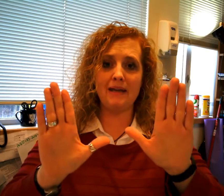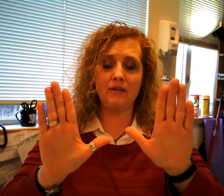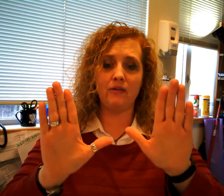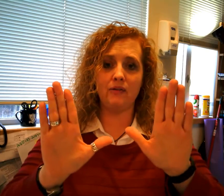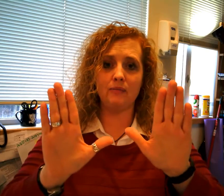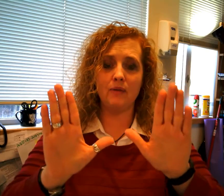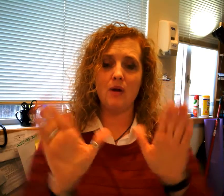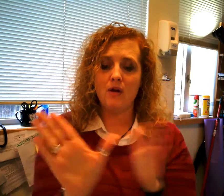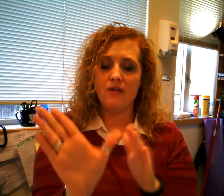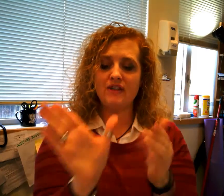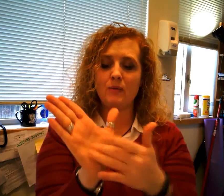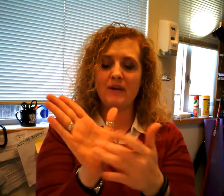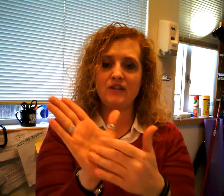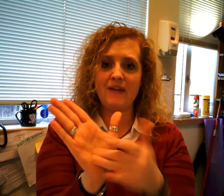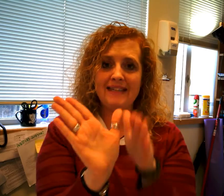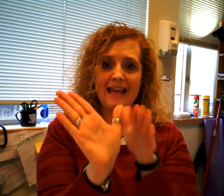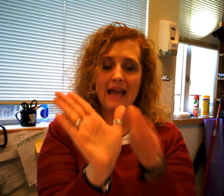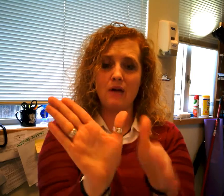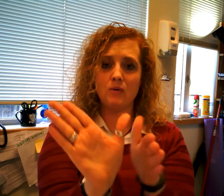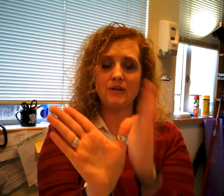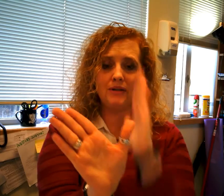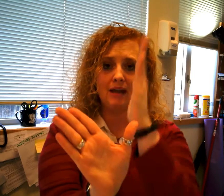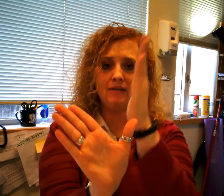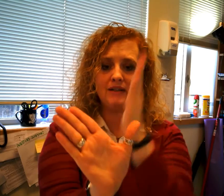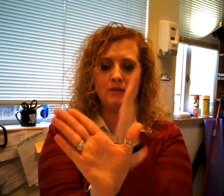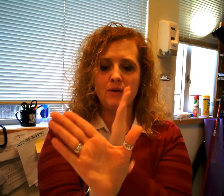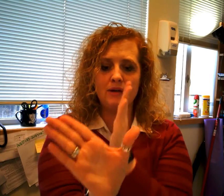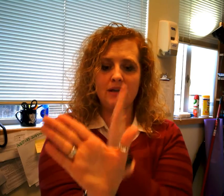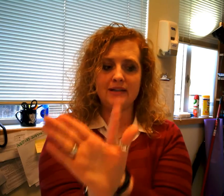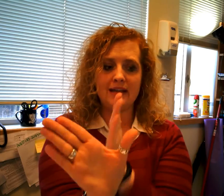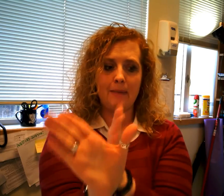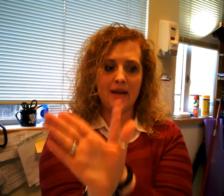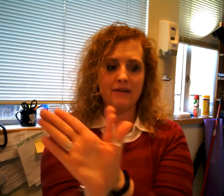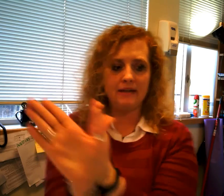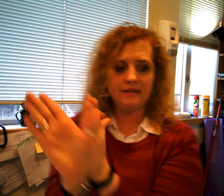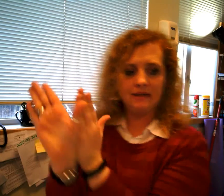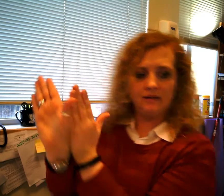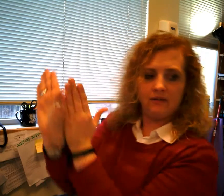B's. This one is facing out, and this one is tapping on the inside. So easy.